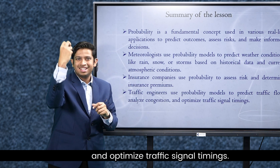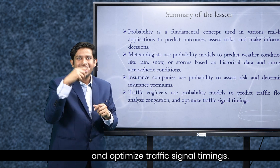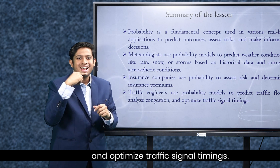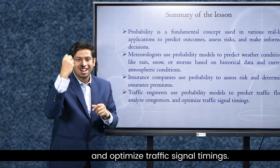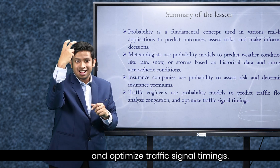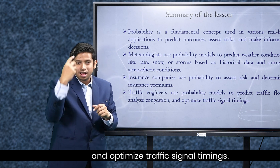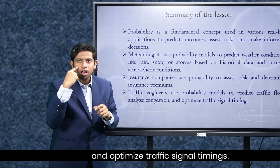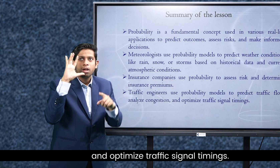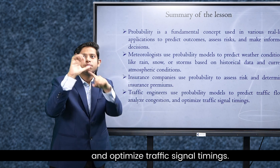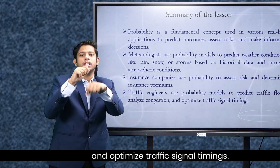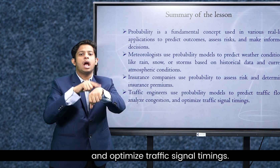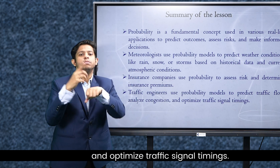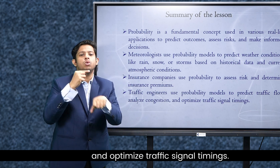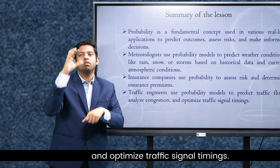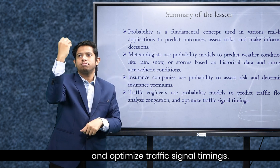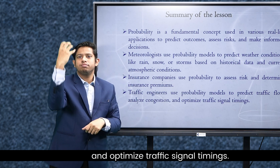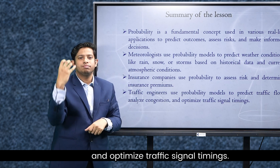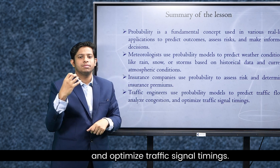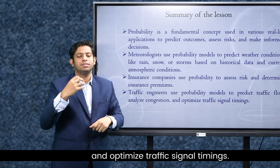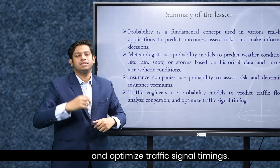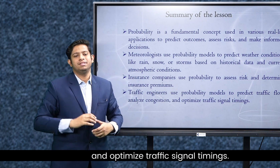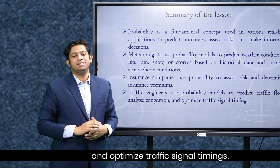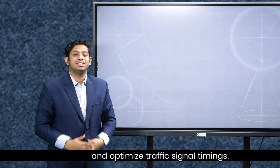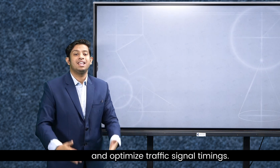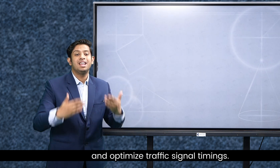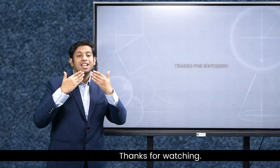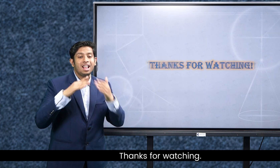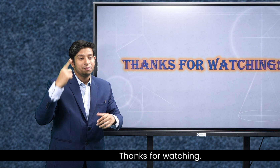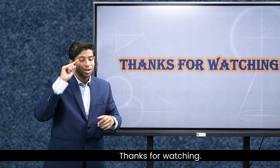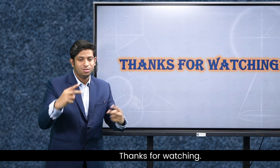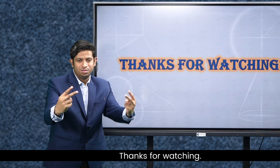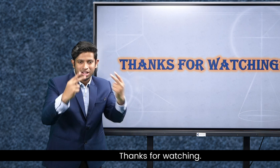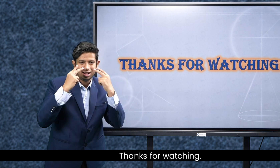Thanks for watching.